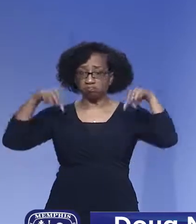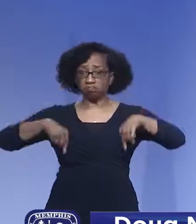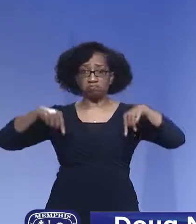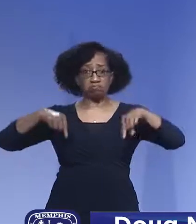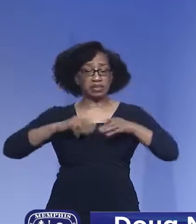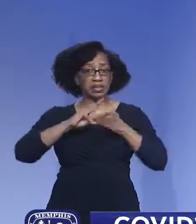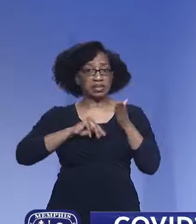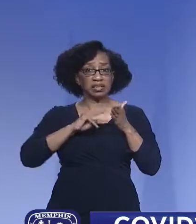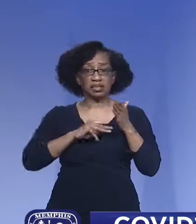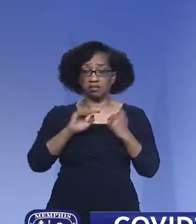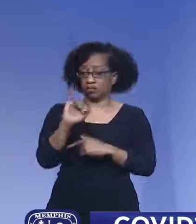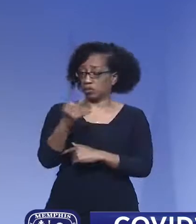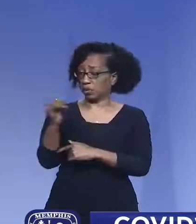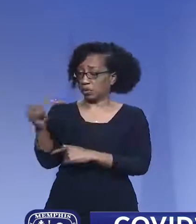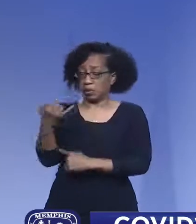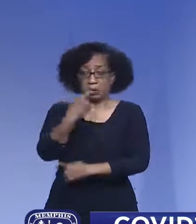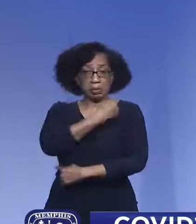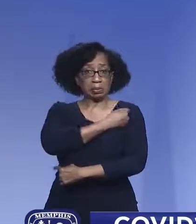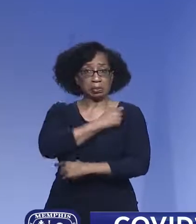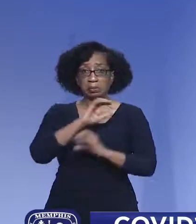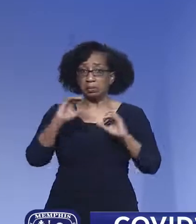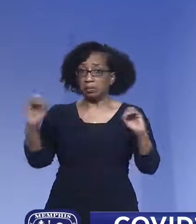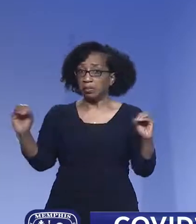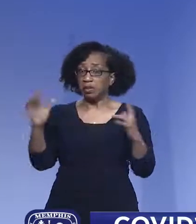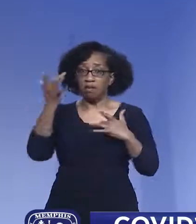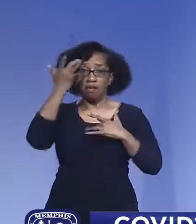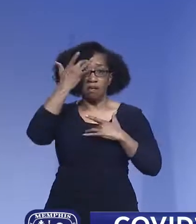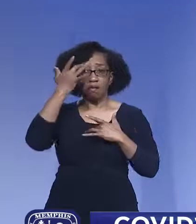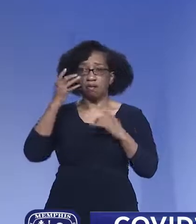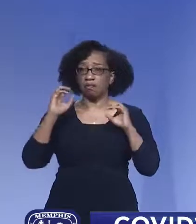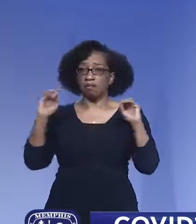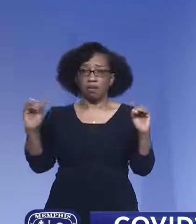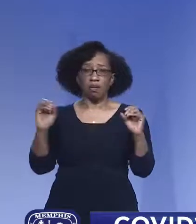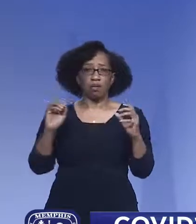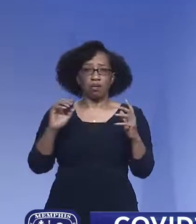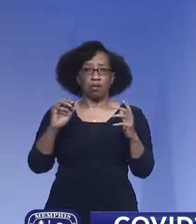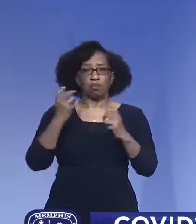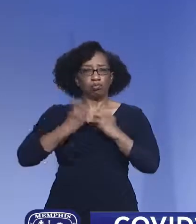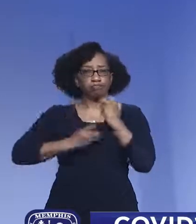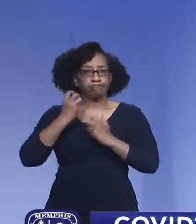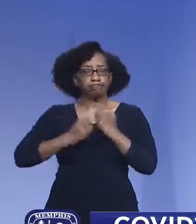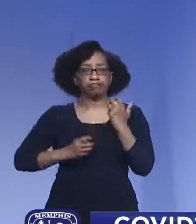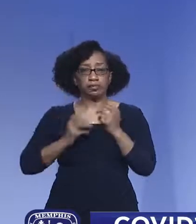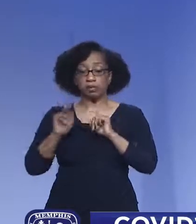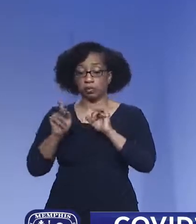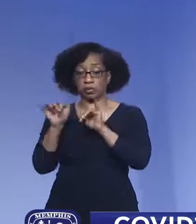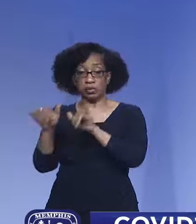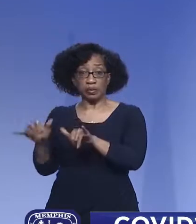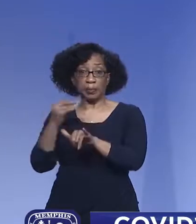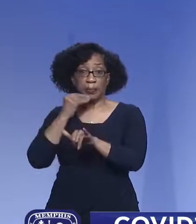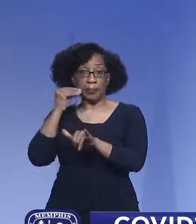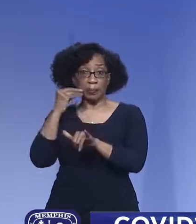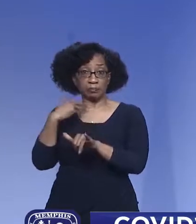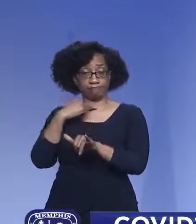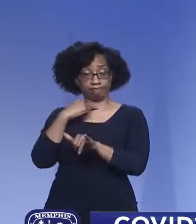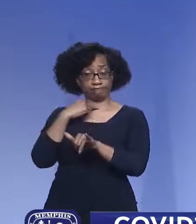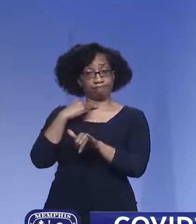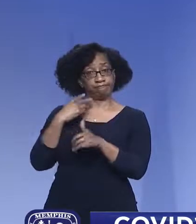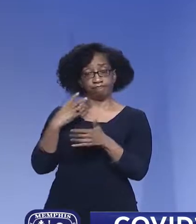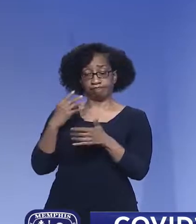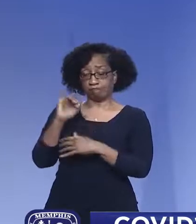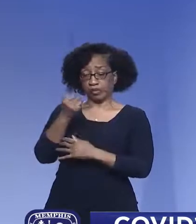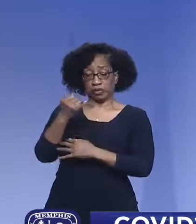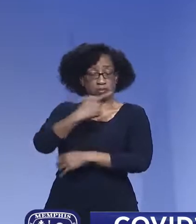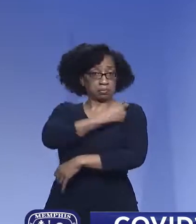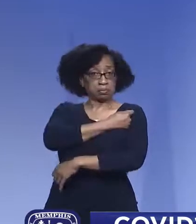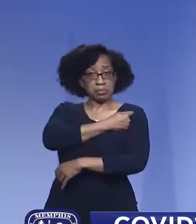effects from the J&J. No one at our community-based pods, homebound or homeless residents. And the suspension of the